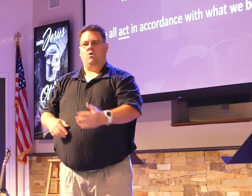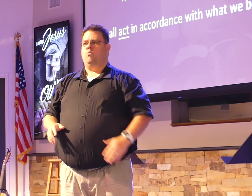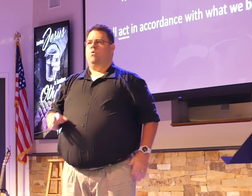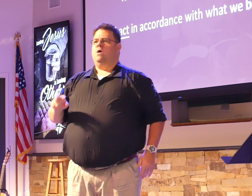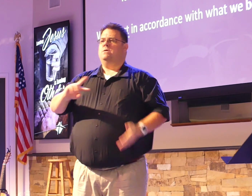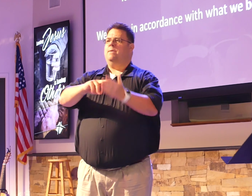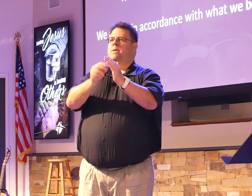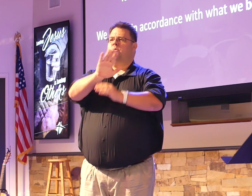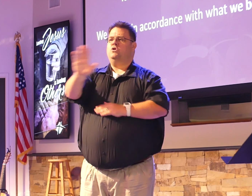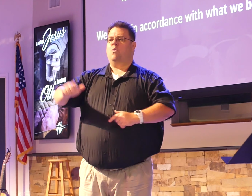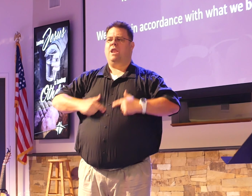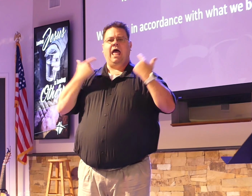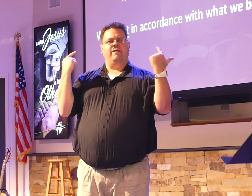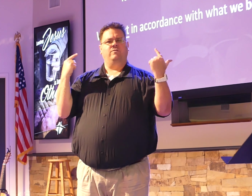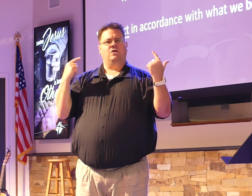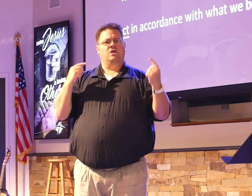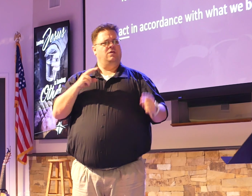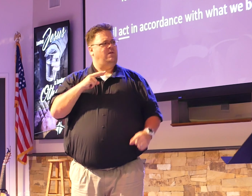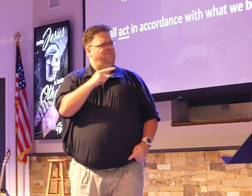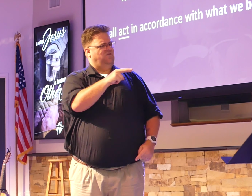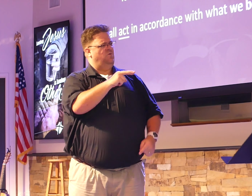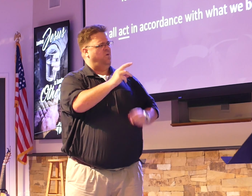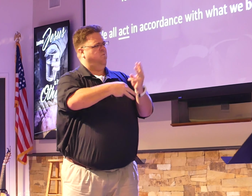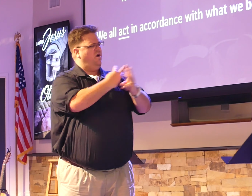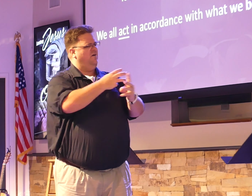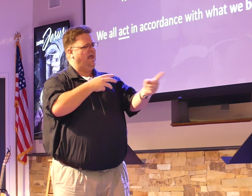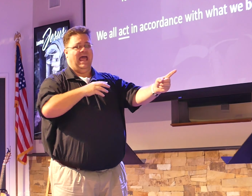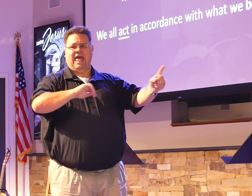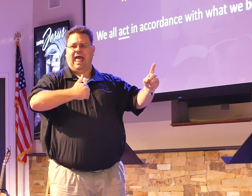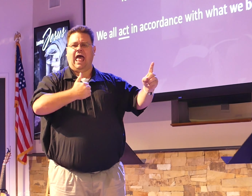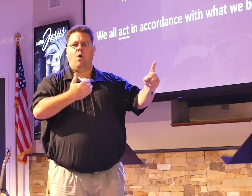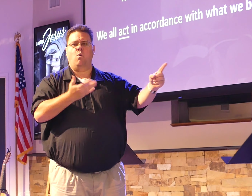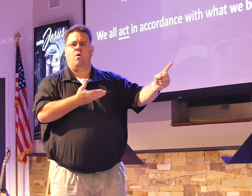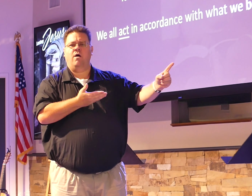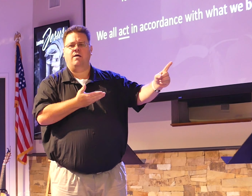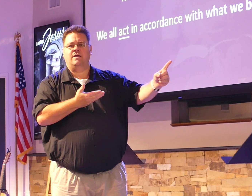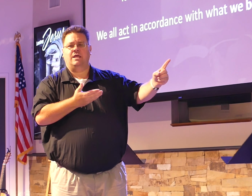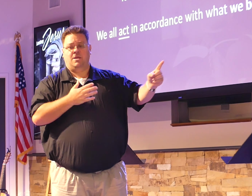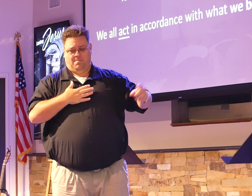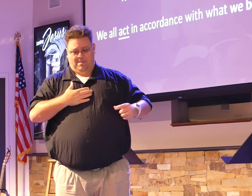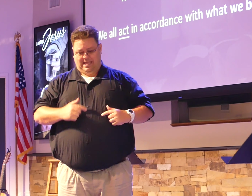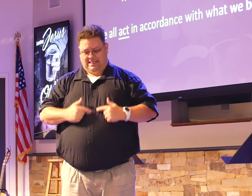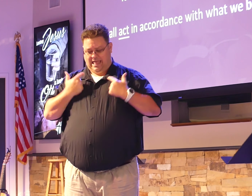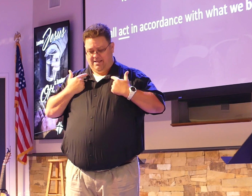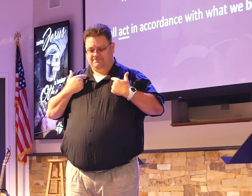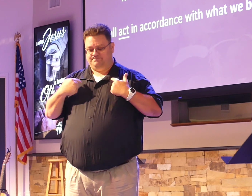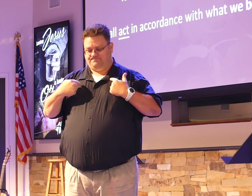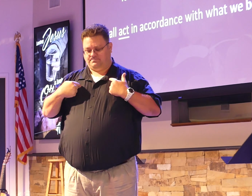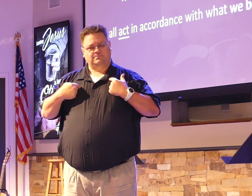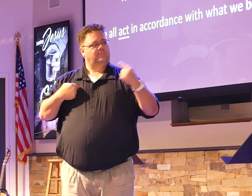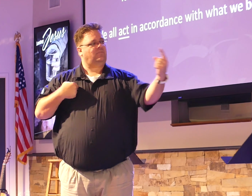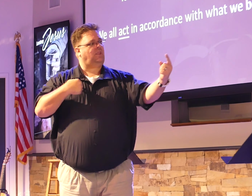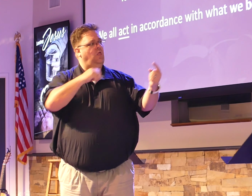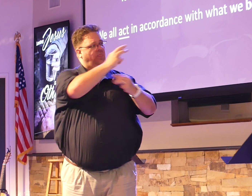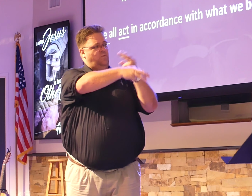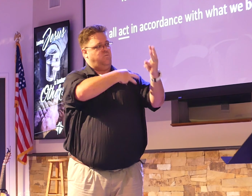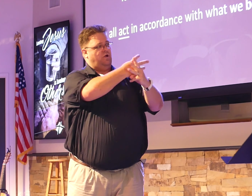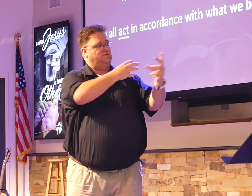How do you view this world system? Hopefully, you view your life and you view this world system through the lens of